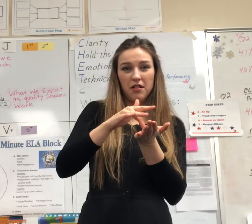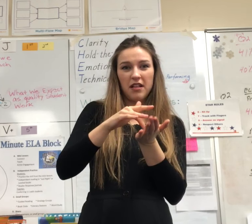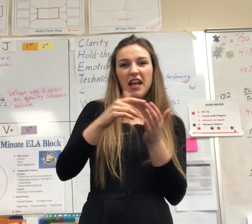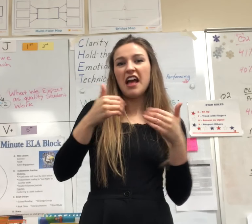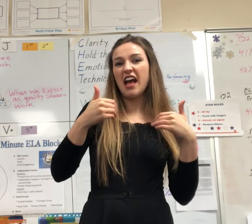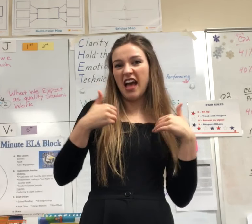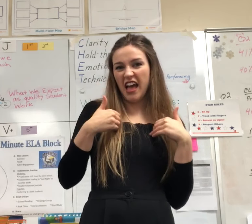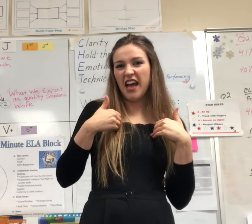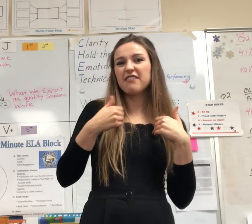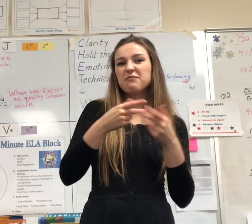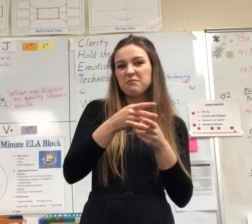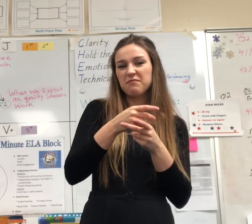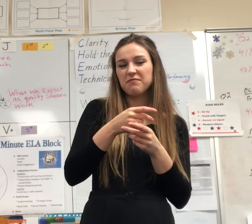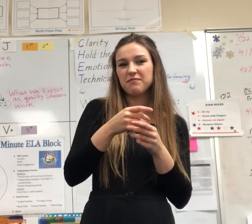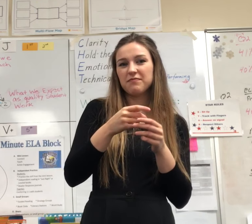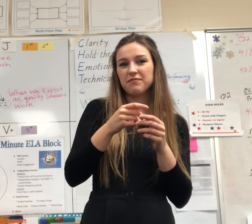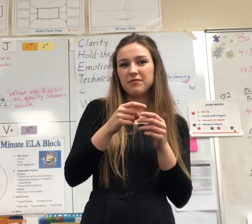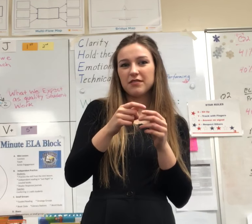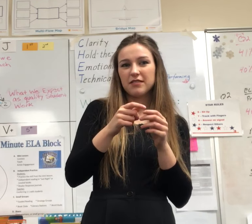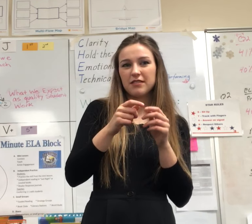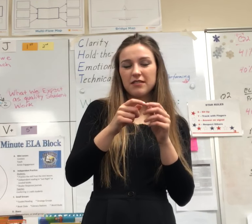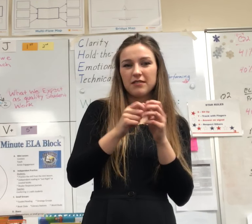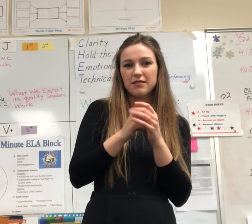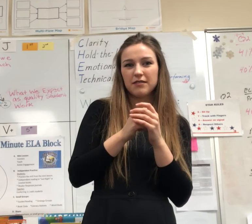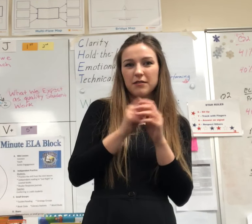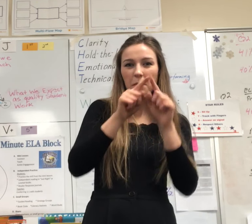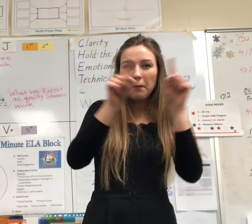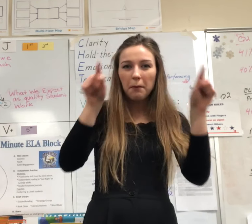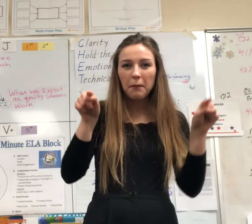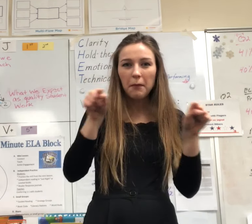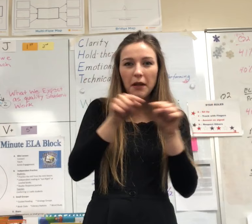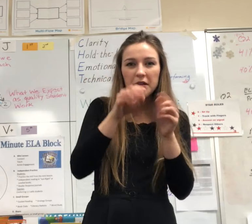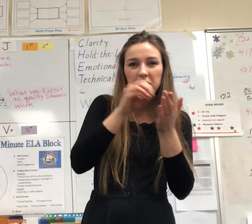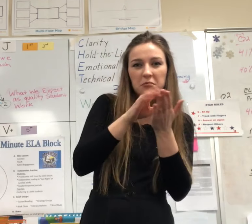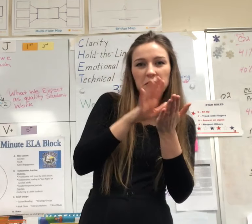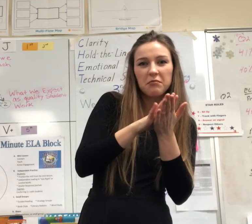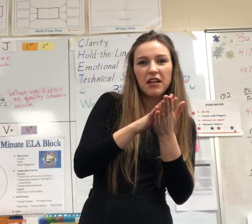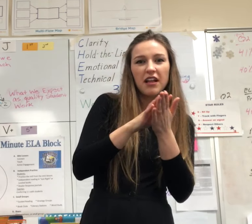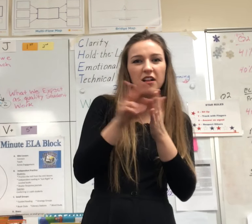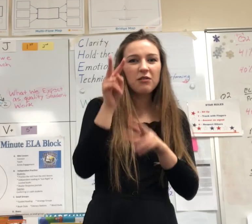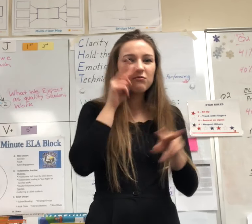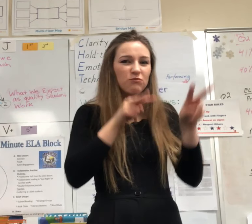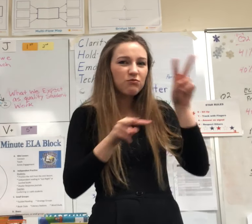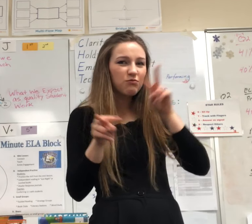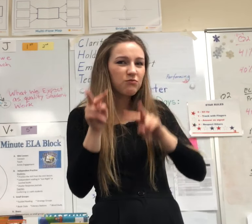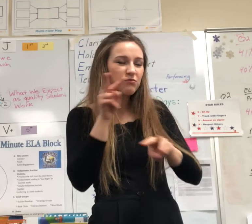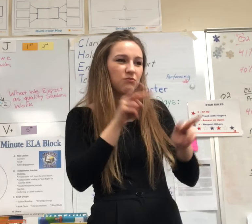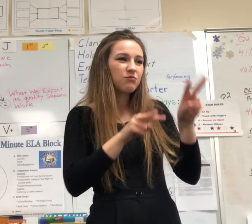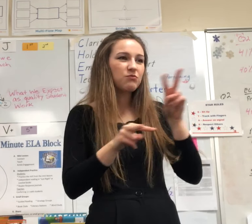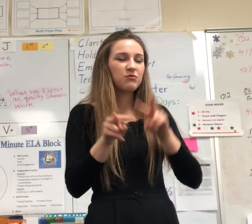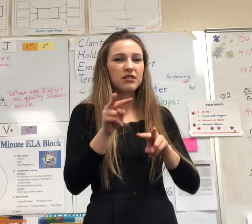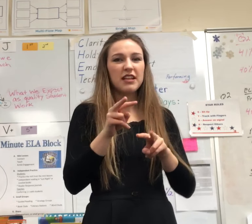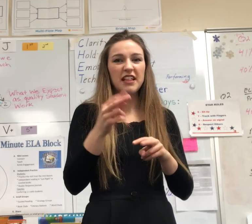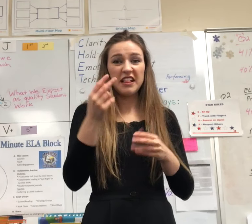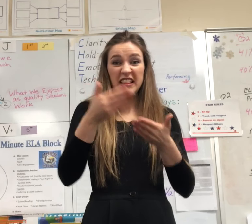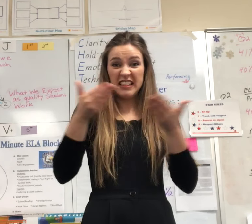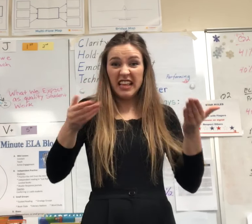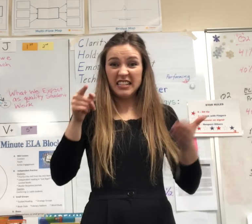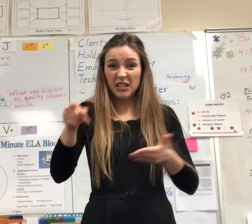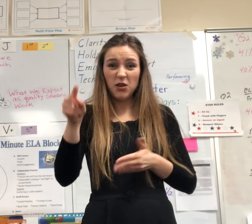about how the vehicle moved. You're going to write down what you see. You're going to talk about it. Write it down. Each one of you will